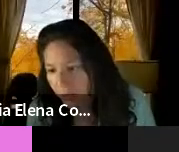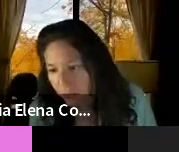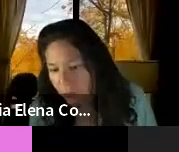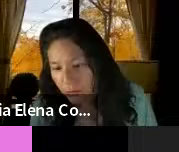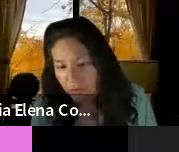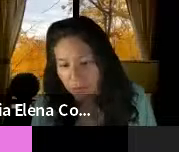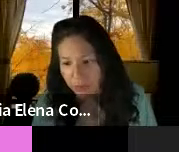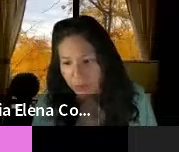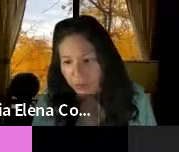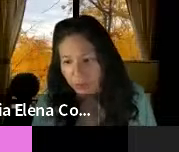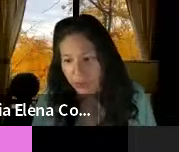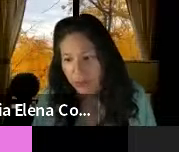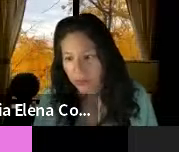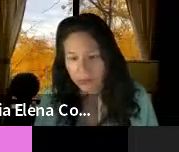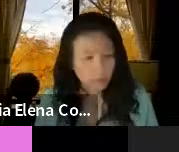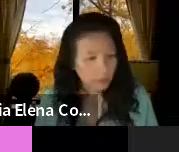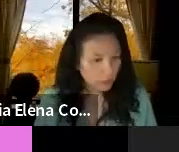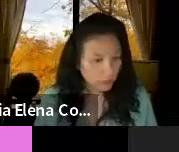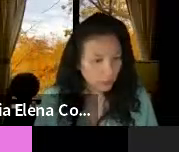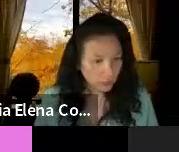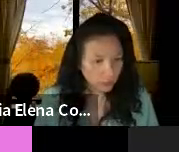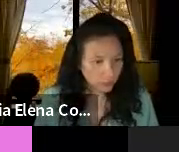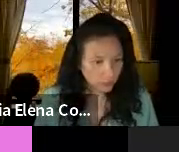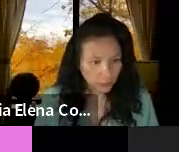Celestine Cheney, 65.